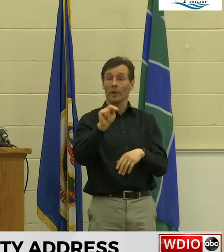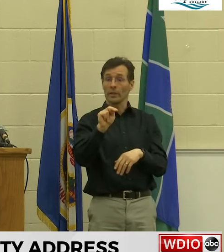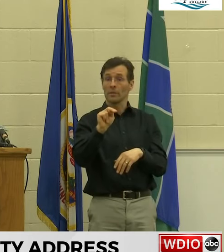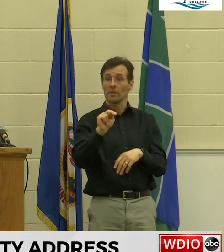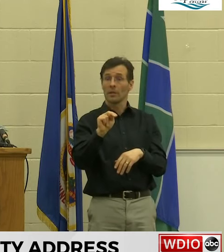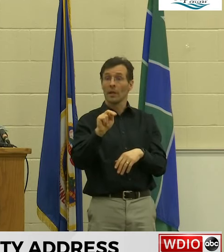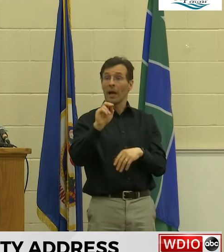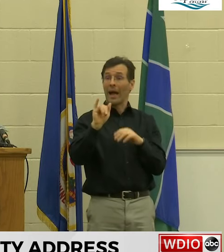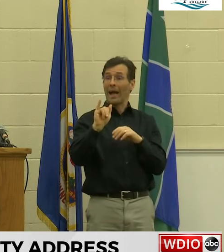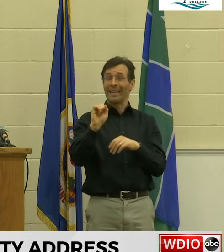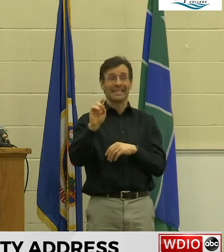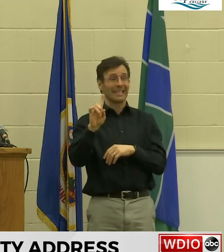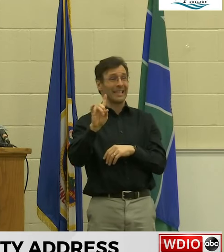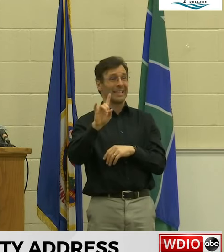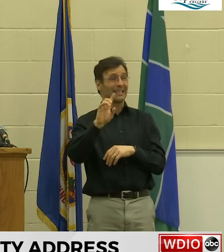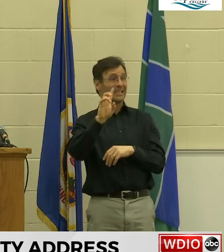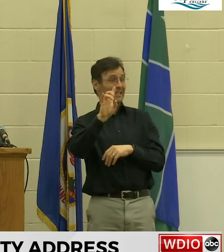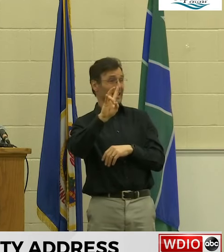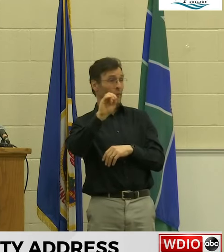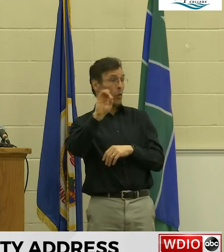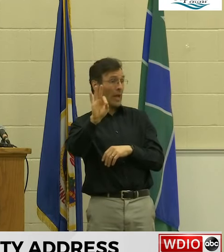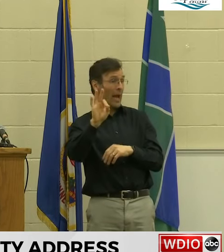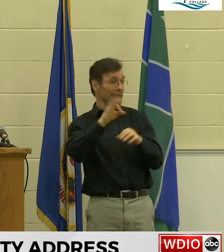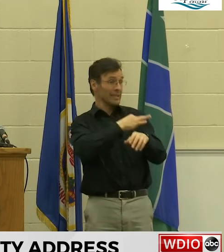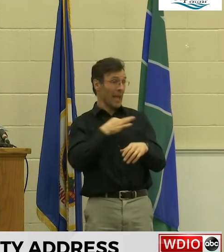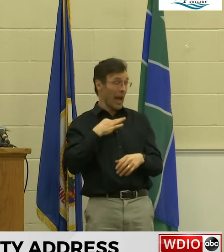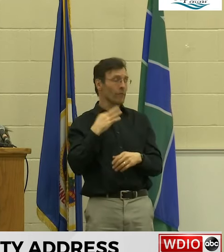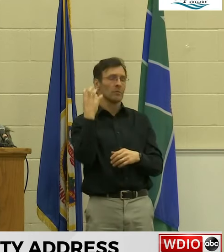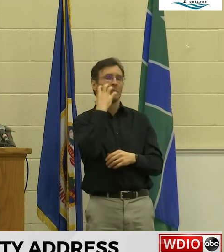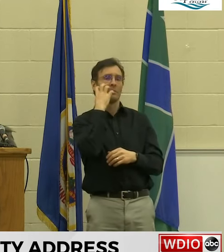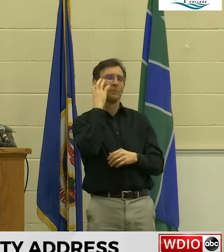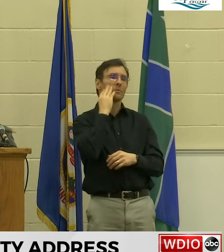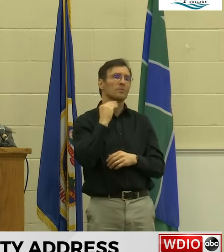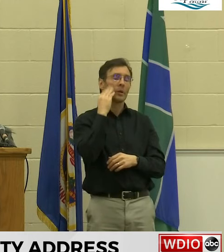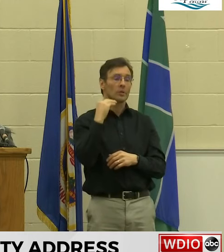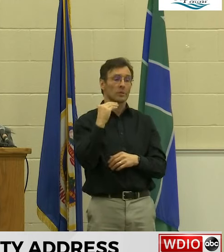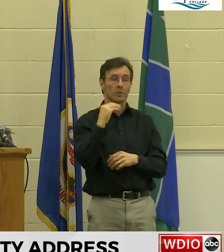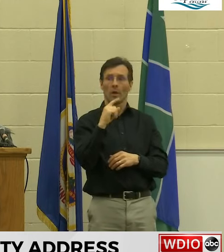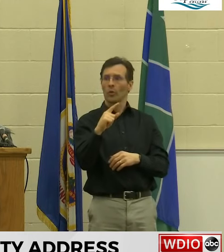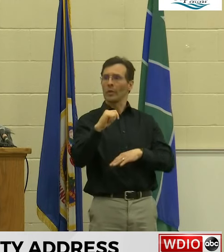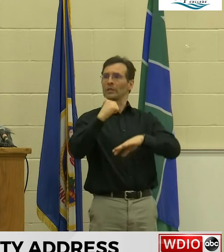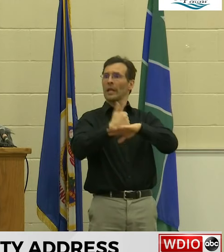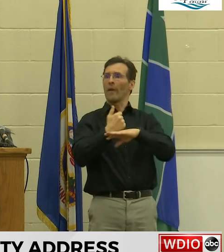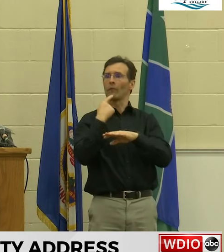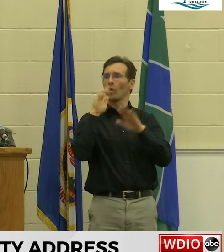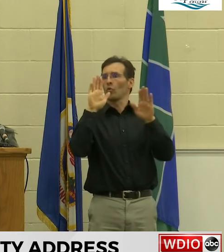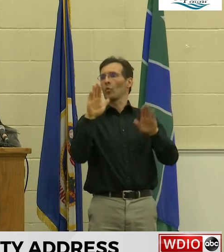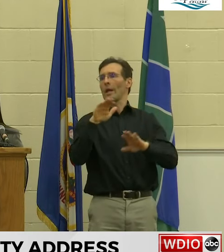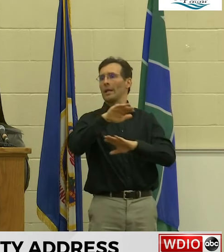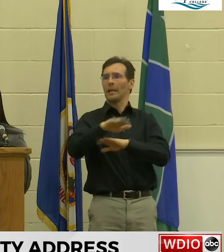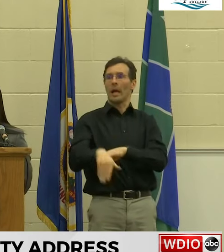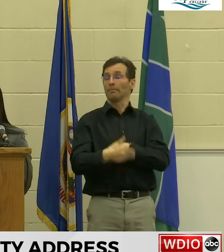ISD 709 staff was a phenomenal experience, and you really set us up for a great